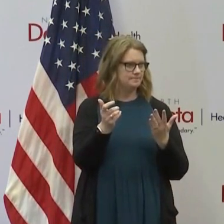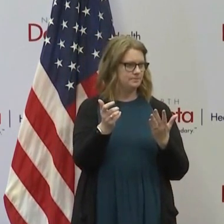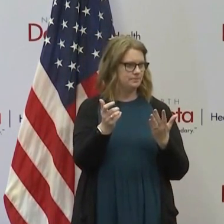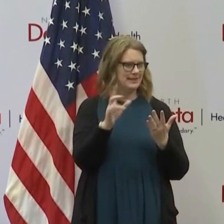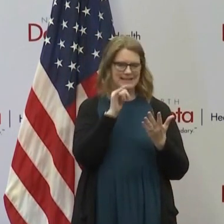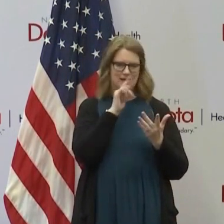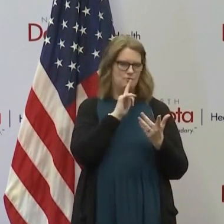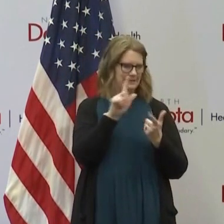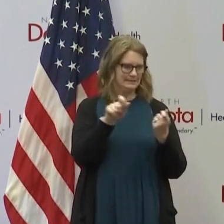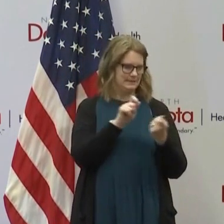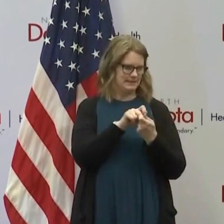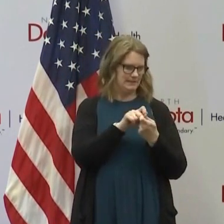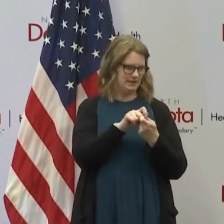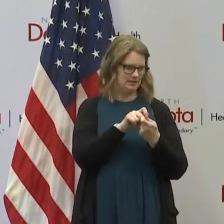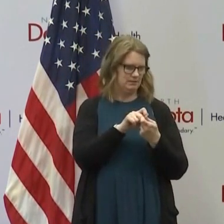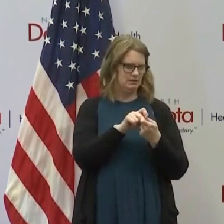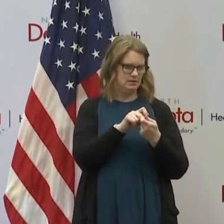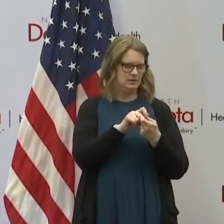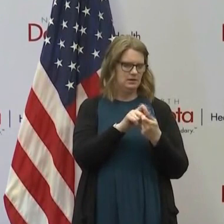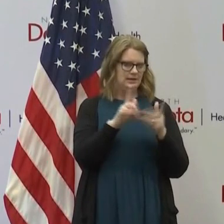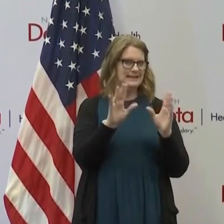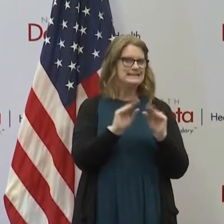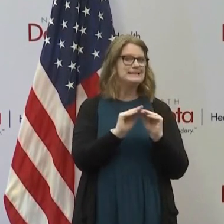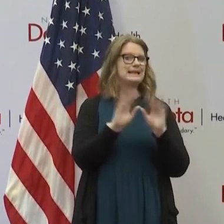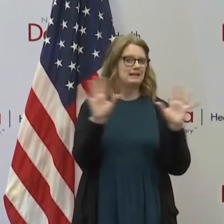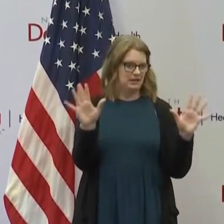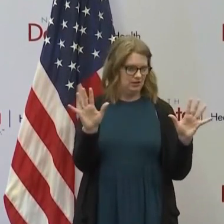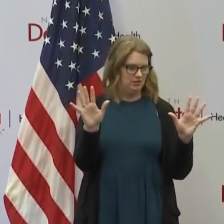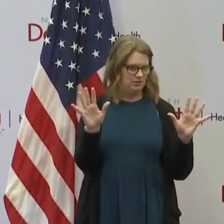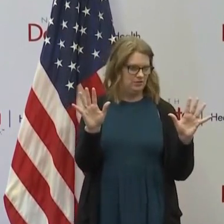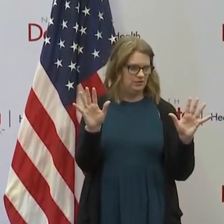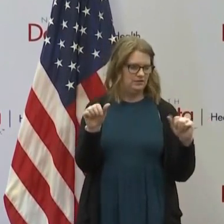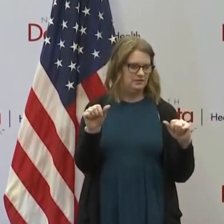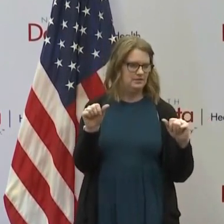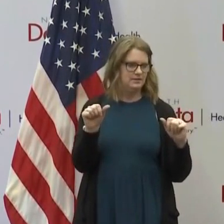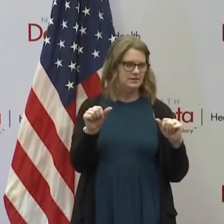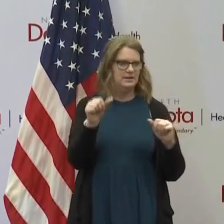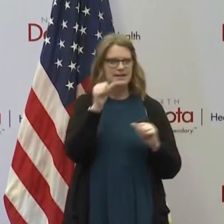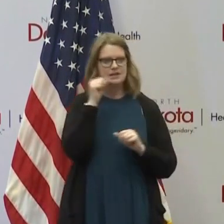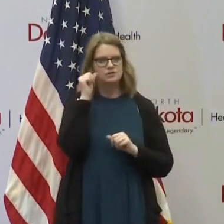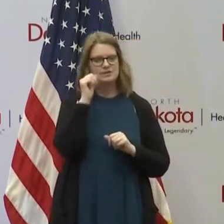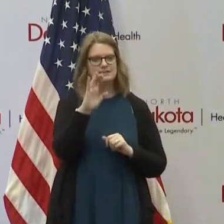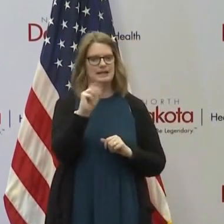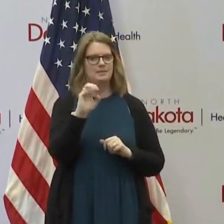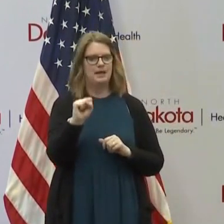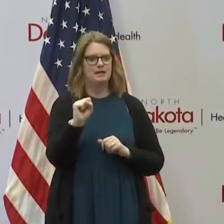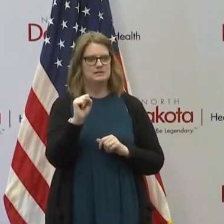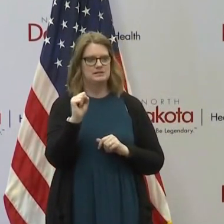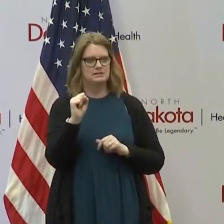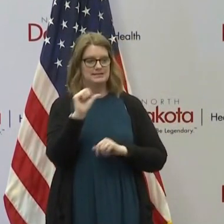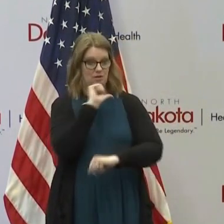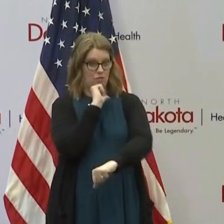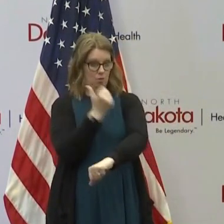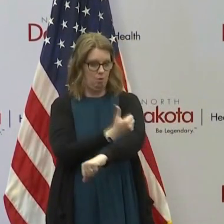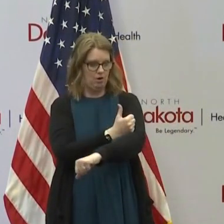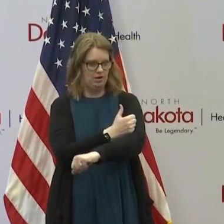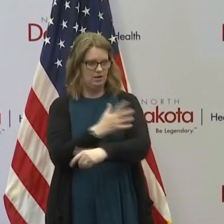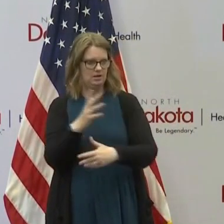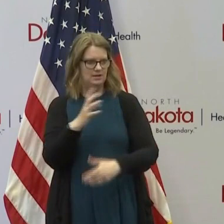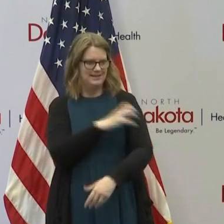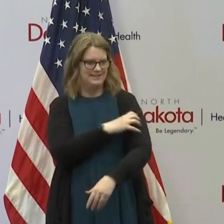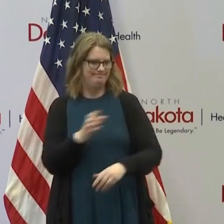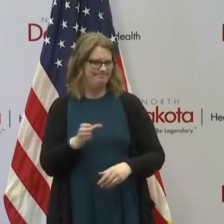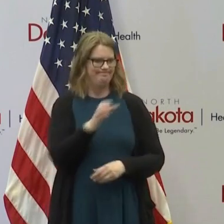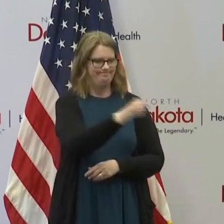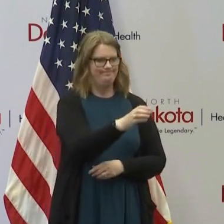not very specific, but it's clear that as of yesterday, CMS is delegating authority to governors,